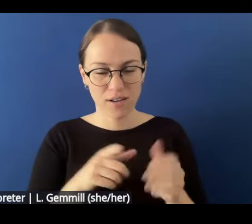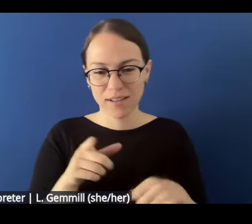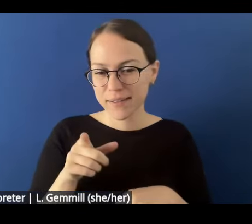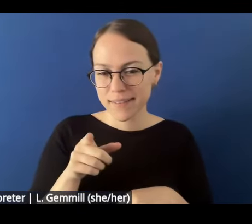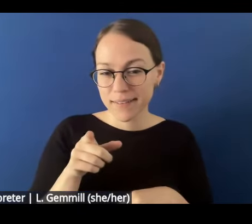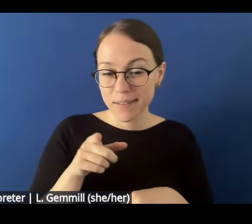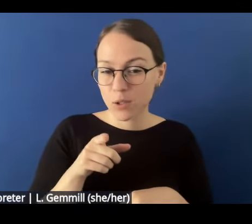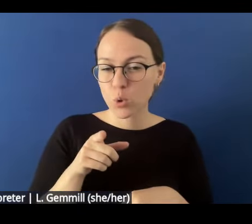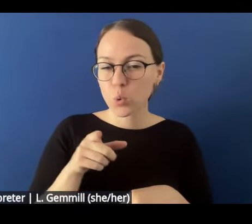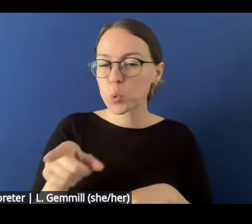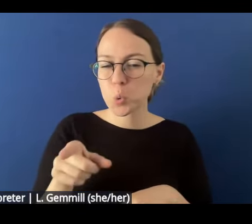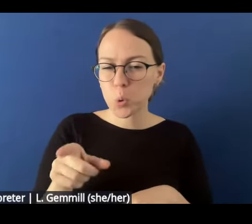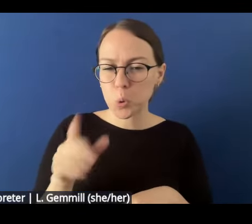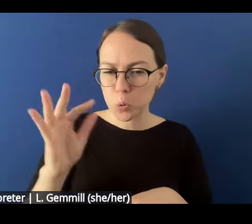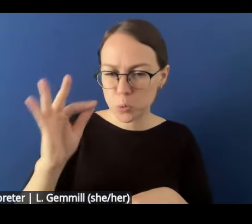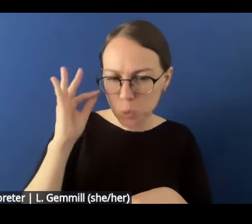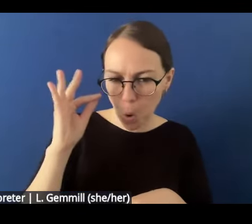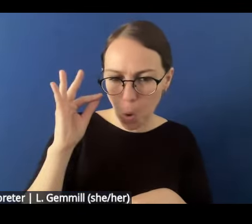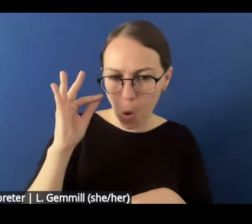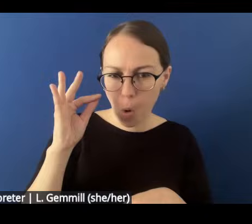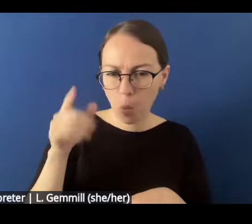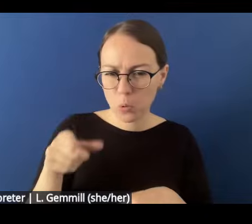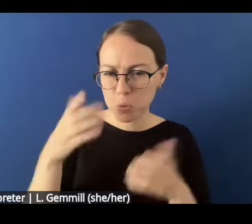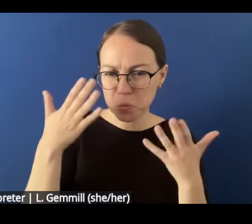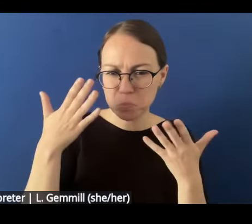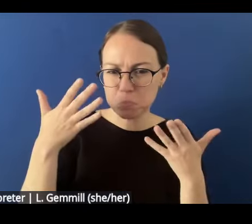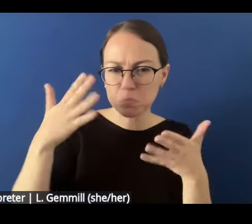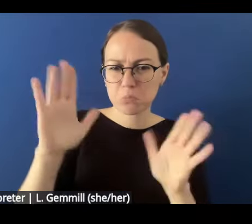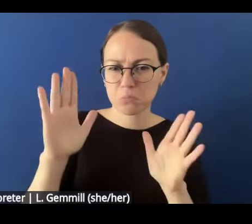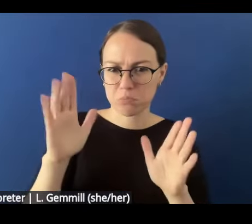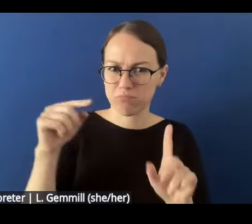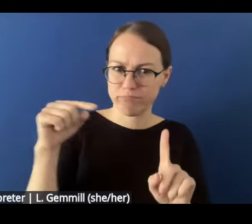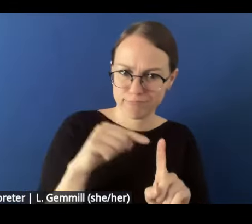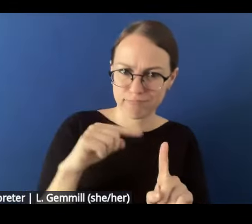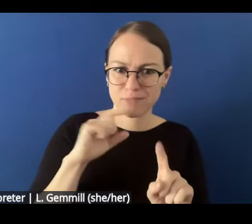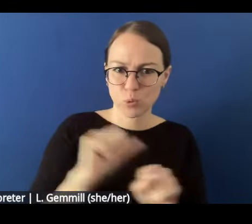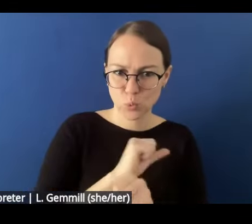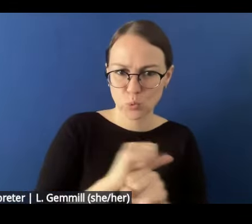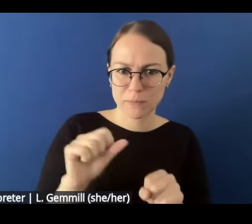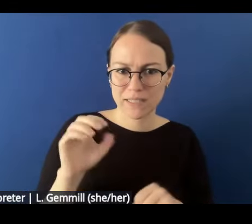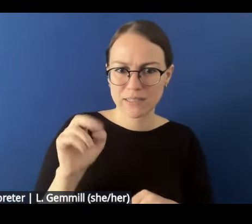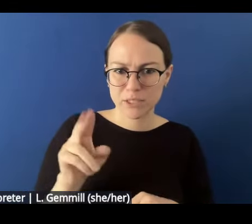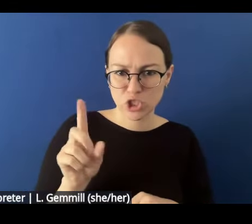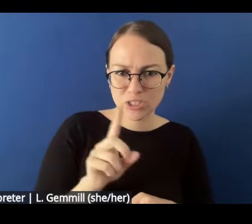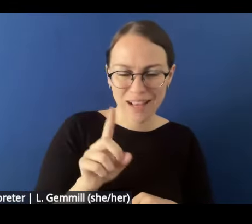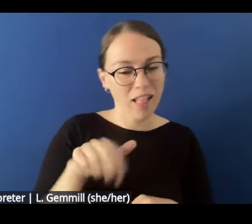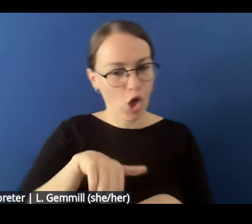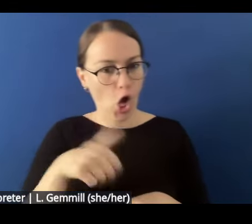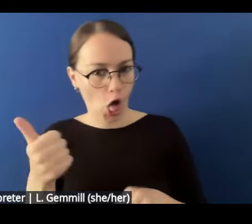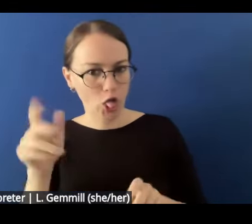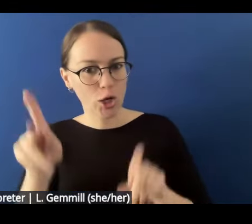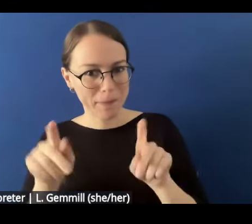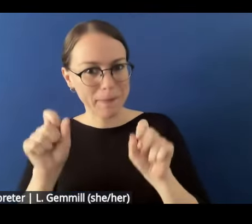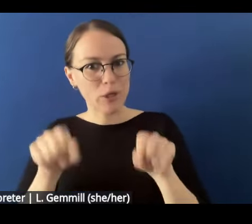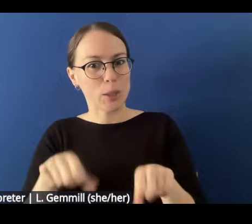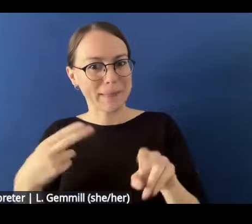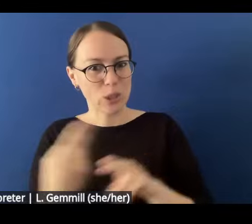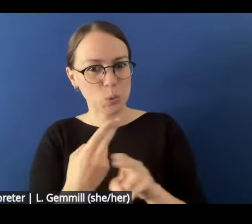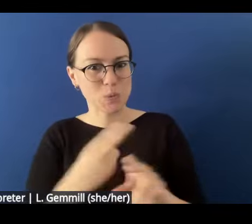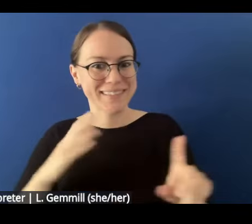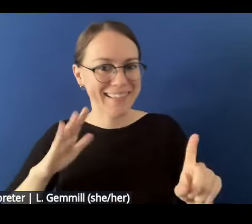Mr. Delahunt. It's all these other people who are using his name, right? I don't know. Yeah, I mean, I think that's correct. I don't